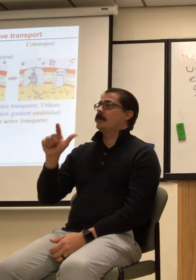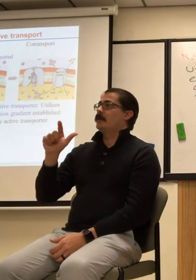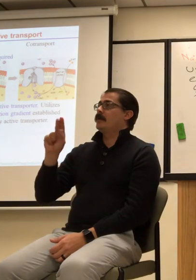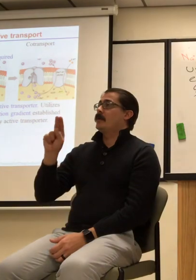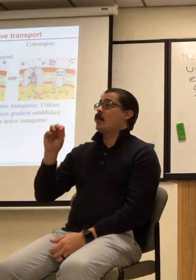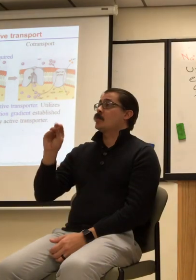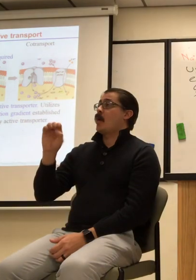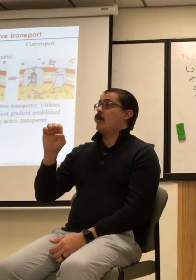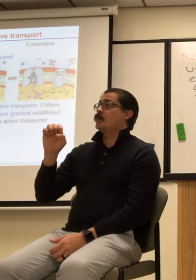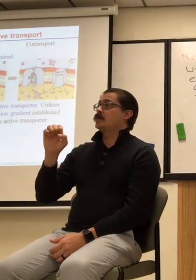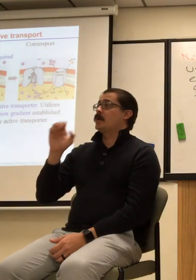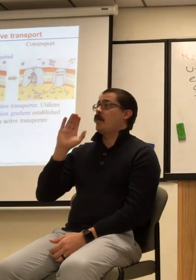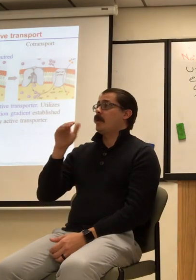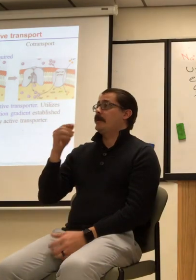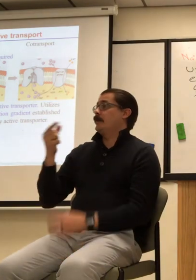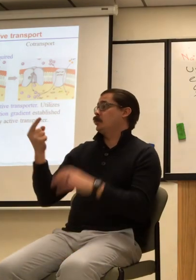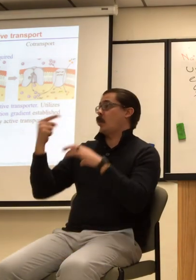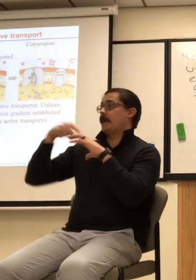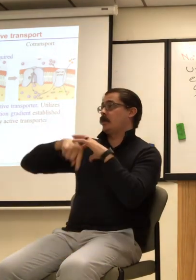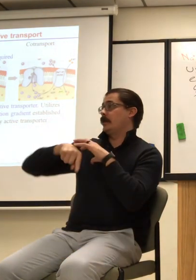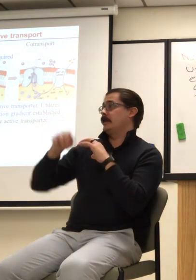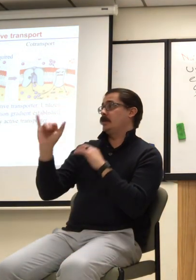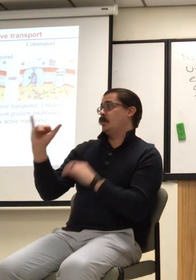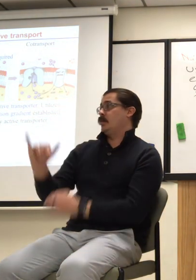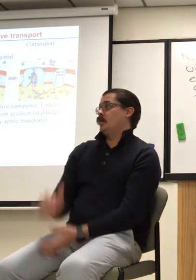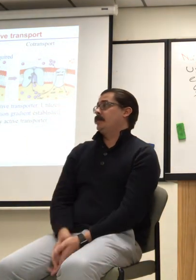That gets transported in too.